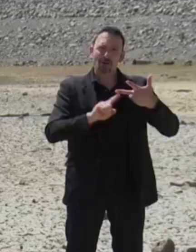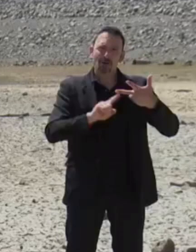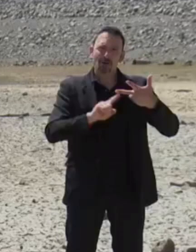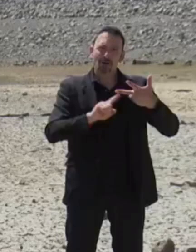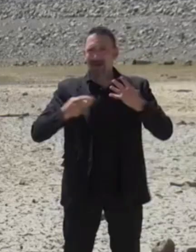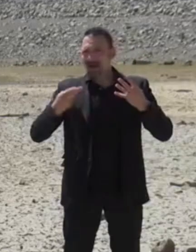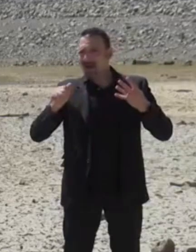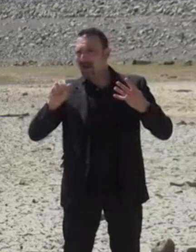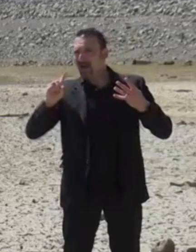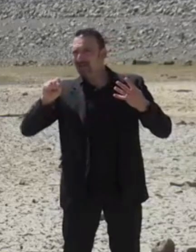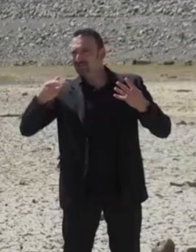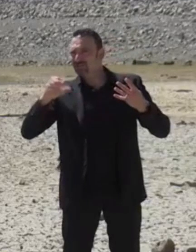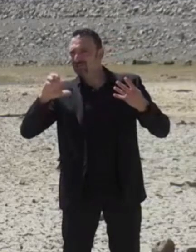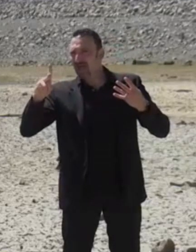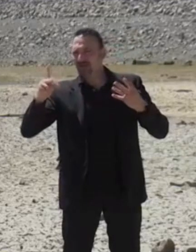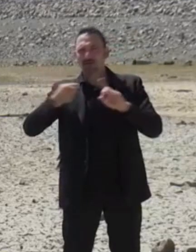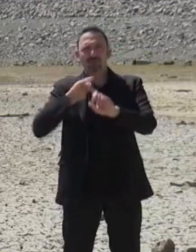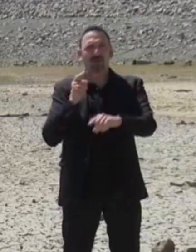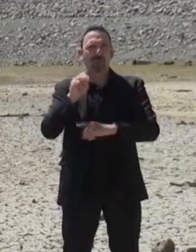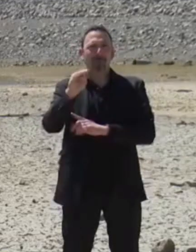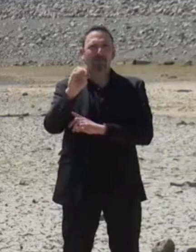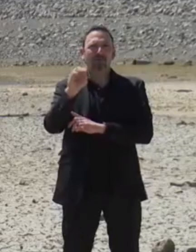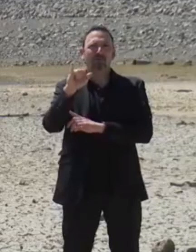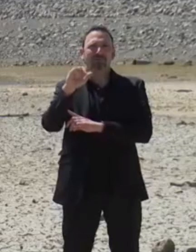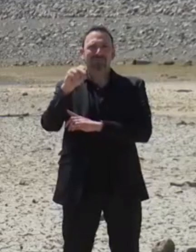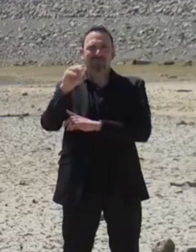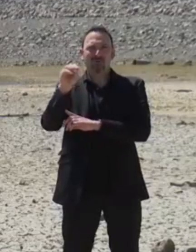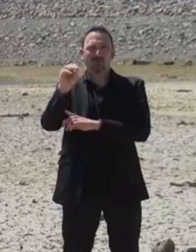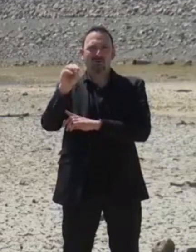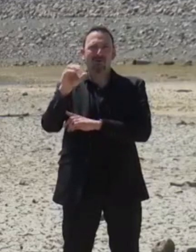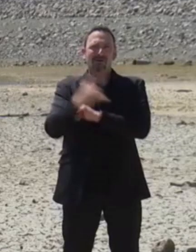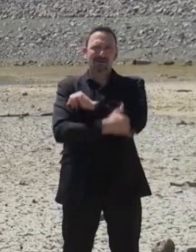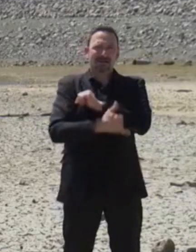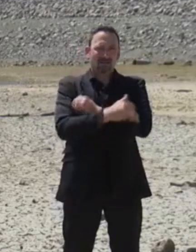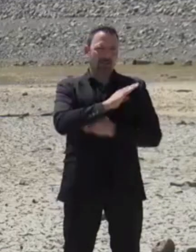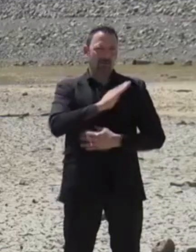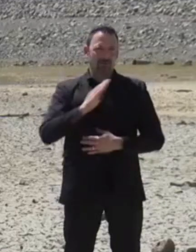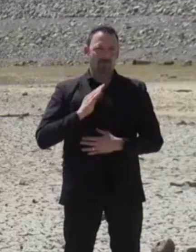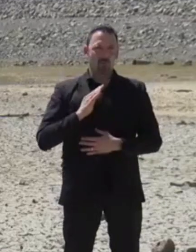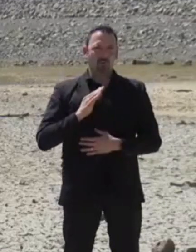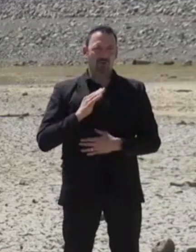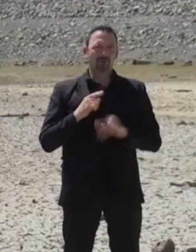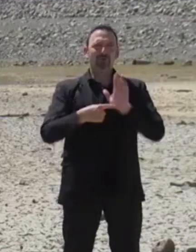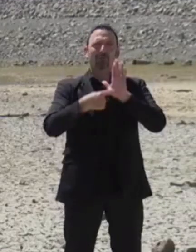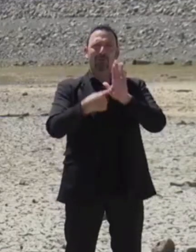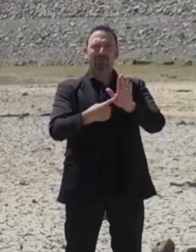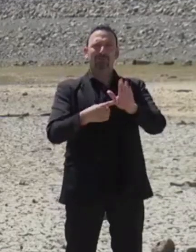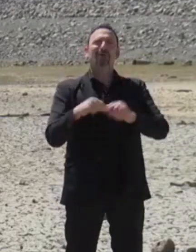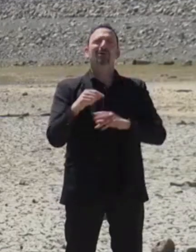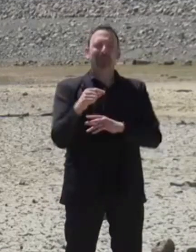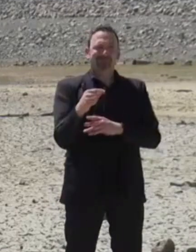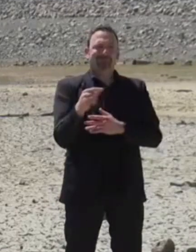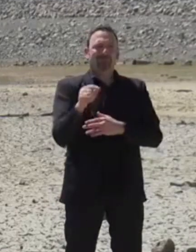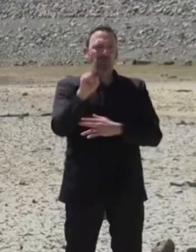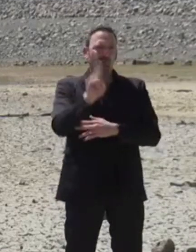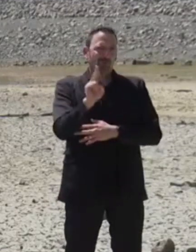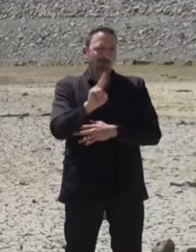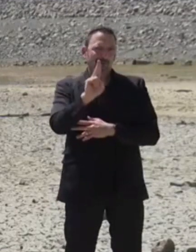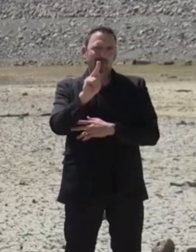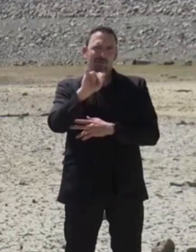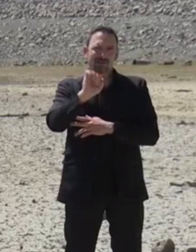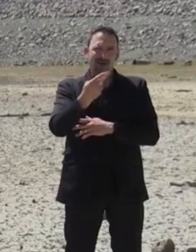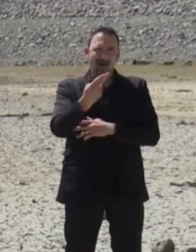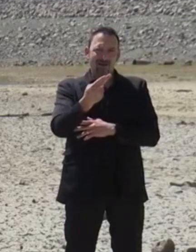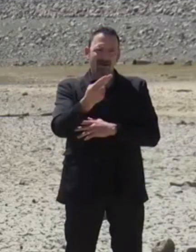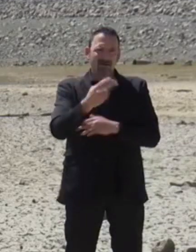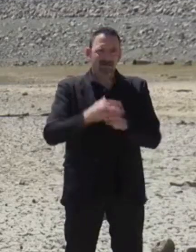from the Mendocino County Board, as well as Mayor Orozco from the city of Ukiah. Lake Mendocino is the canary in the